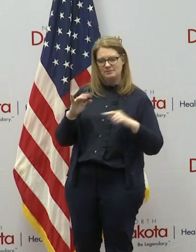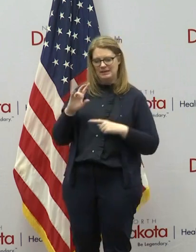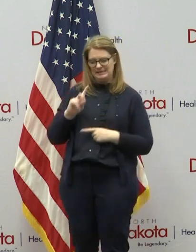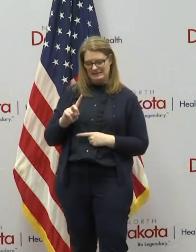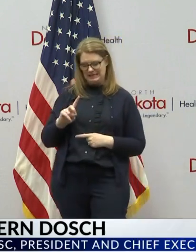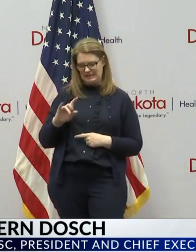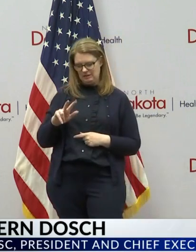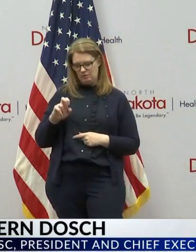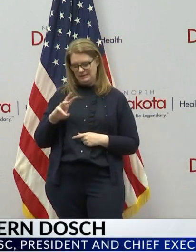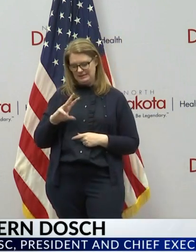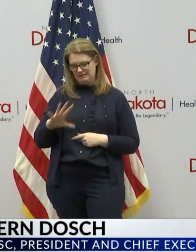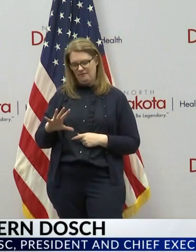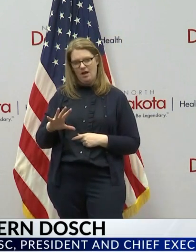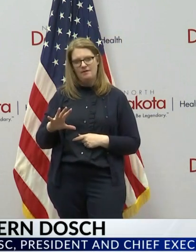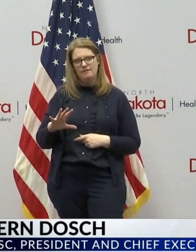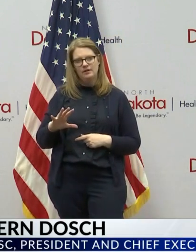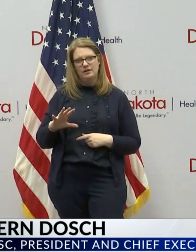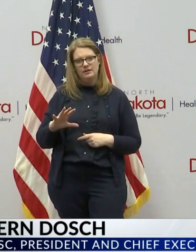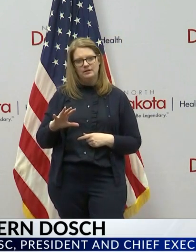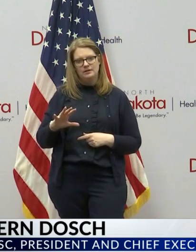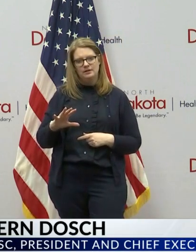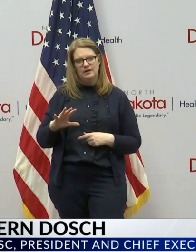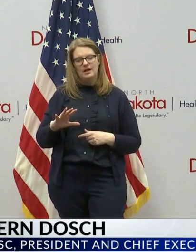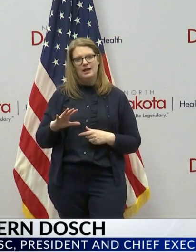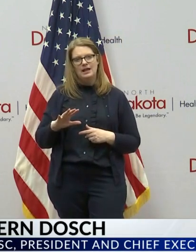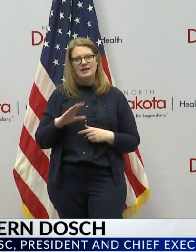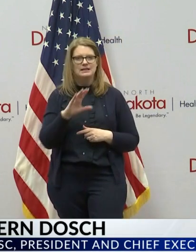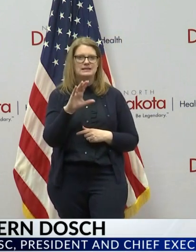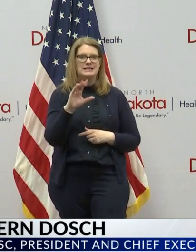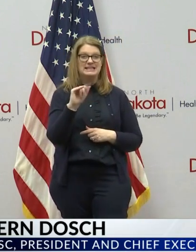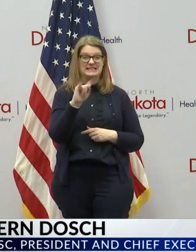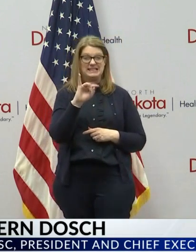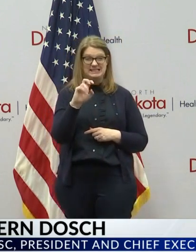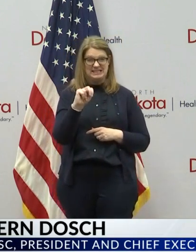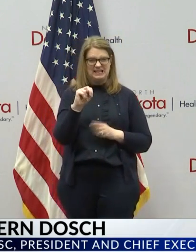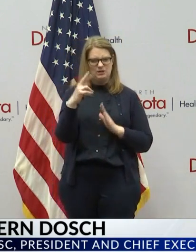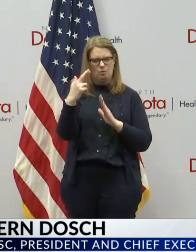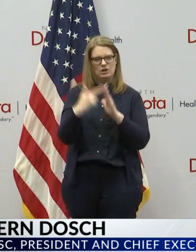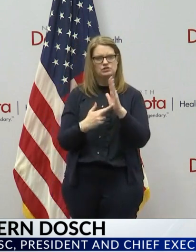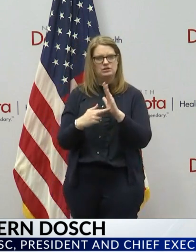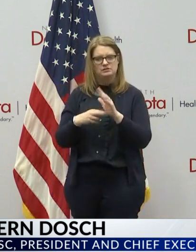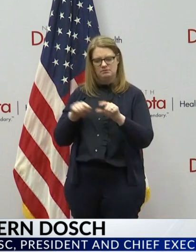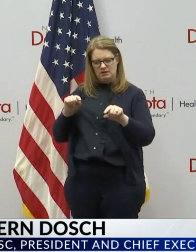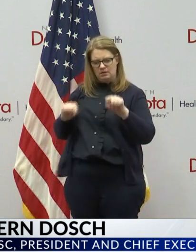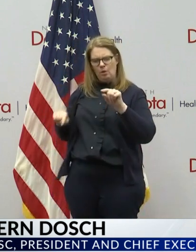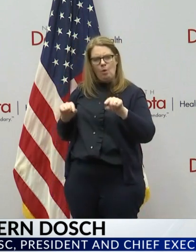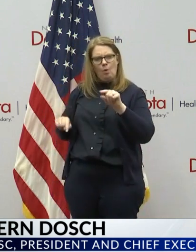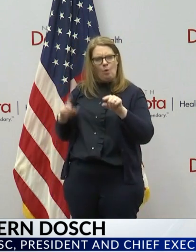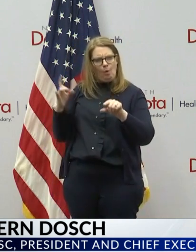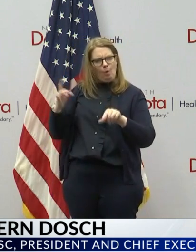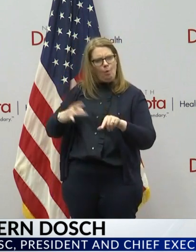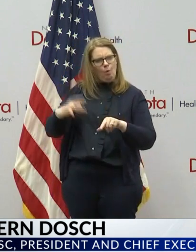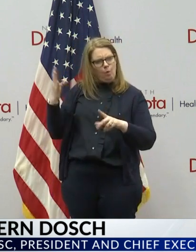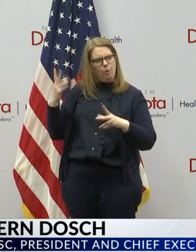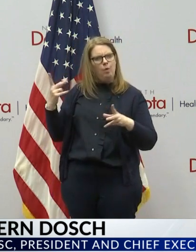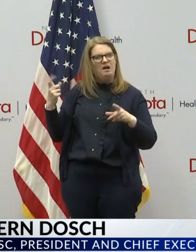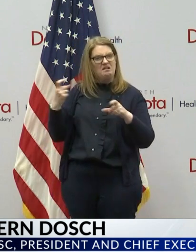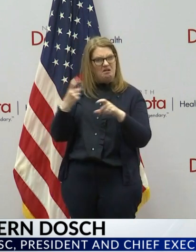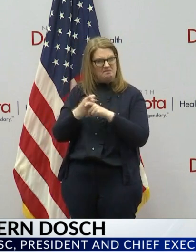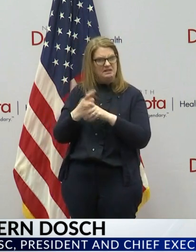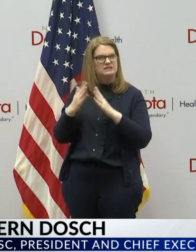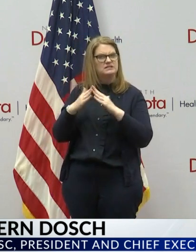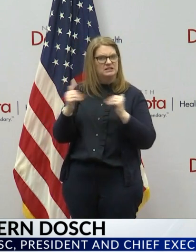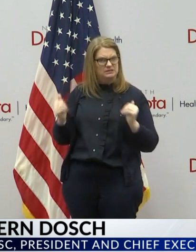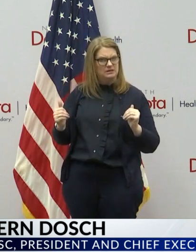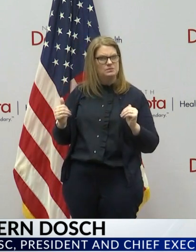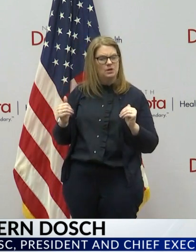D365 and the citizen registration are large, complex systems. I'm telling you